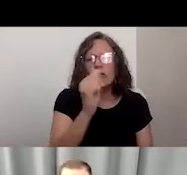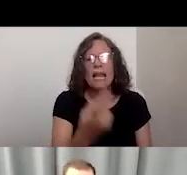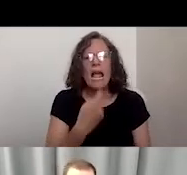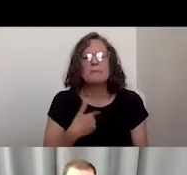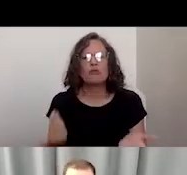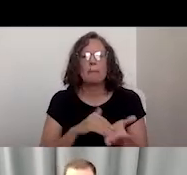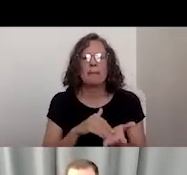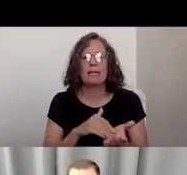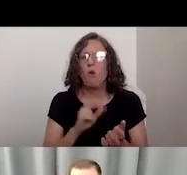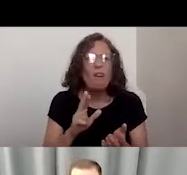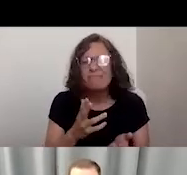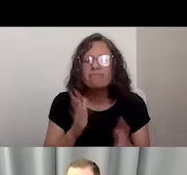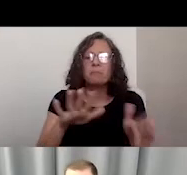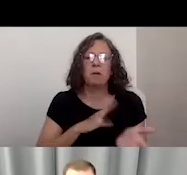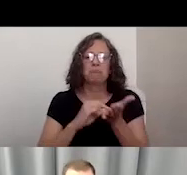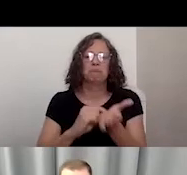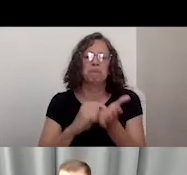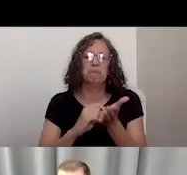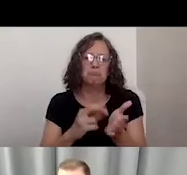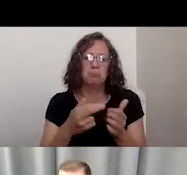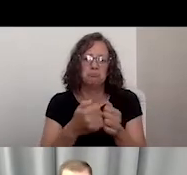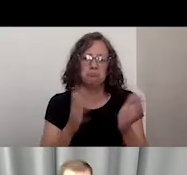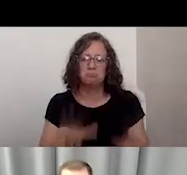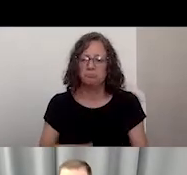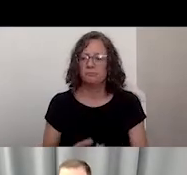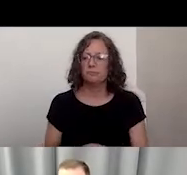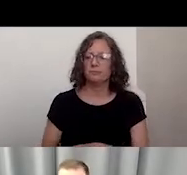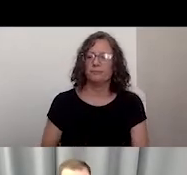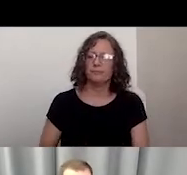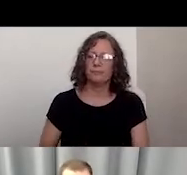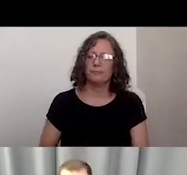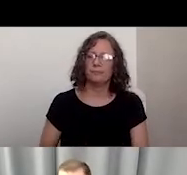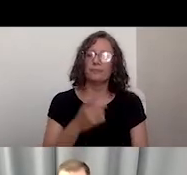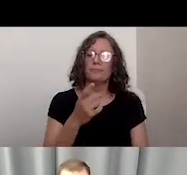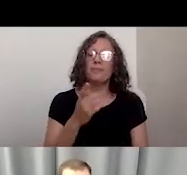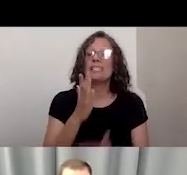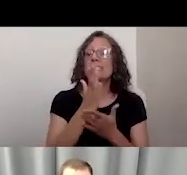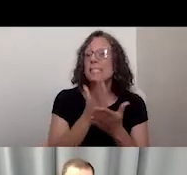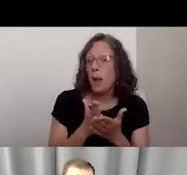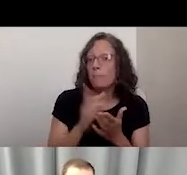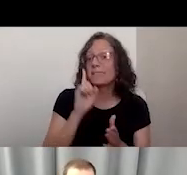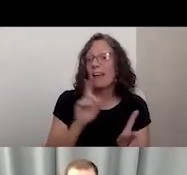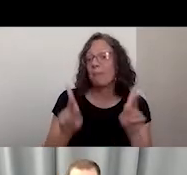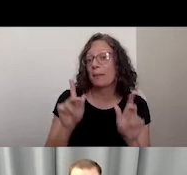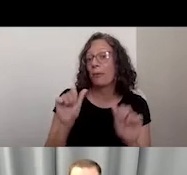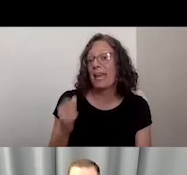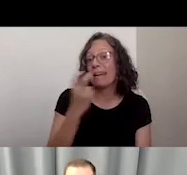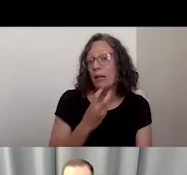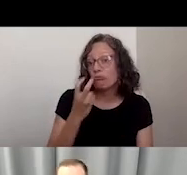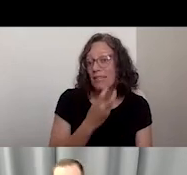if we speak and you don't understand us, ask us to repeat it. That's fine. Or just let us know that you don't understand and you'd like to write